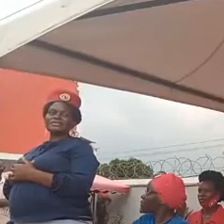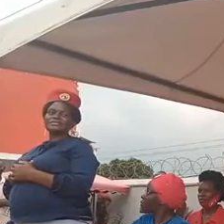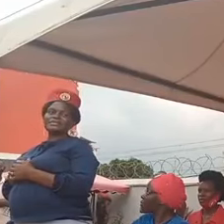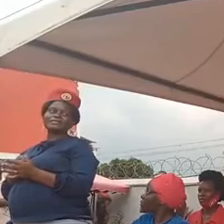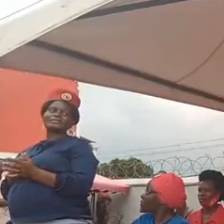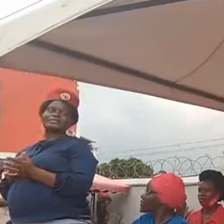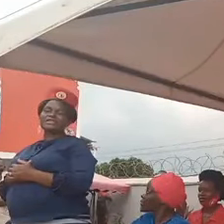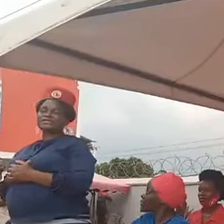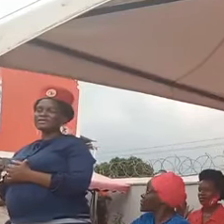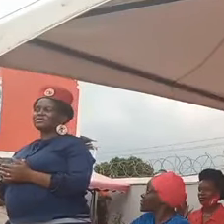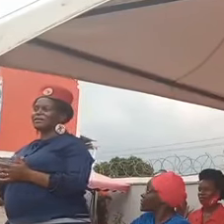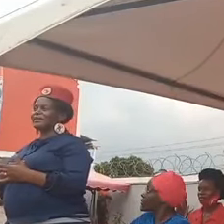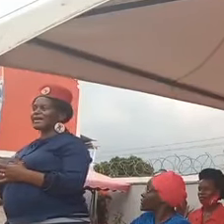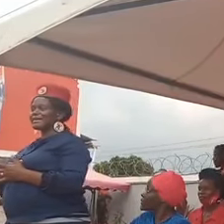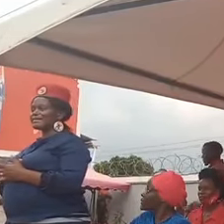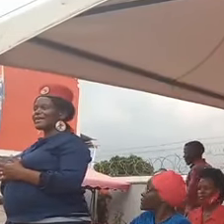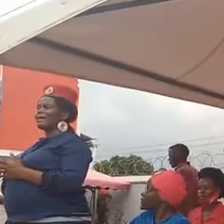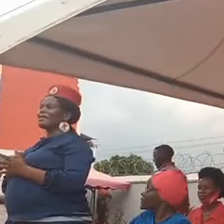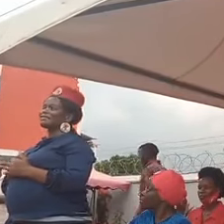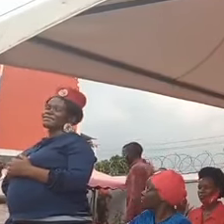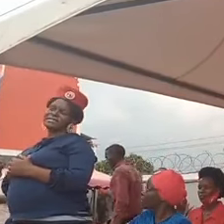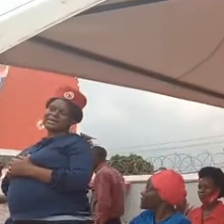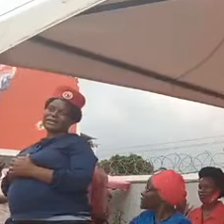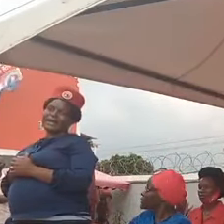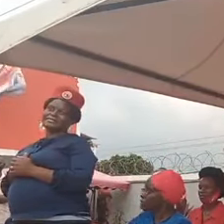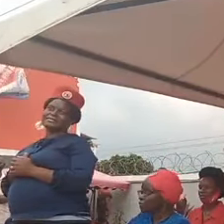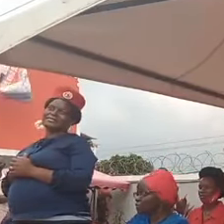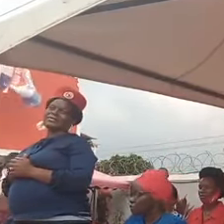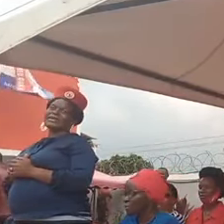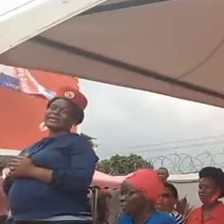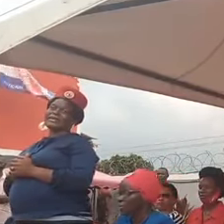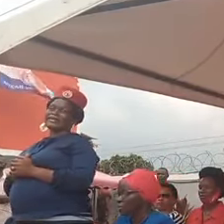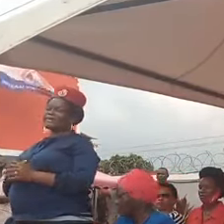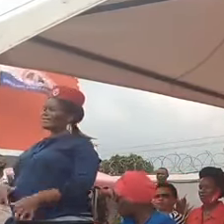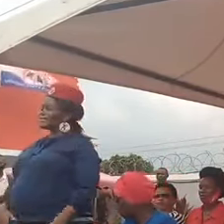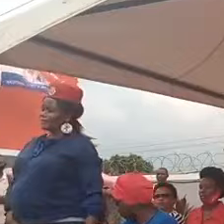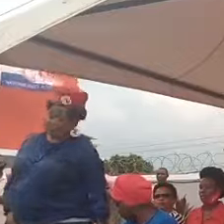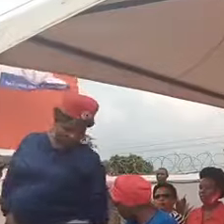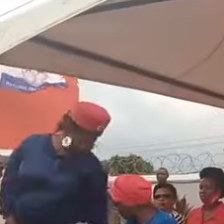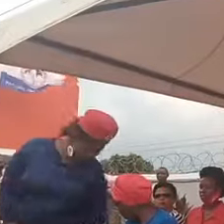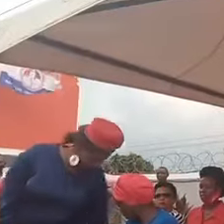be District Woman Councillor, Wakiso Town Council. Thank you.